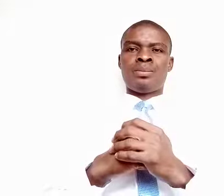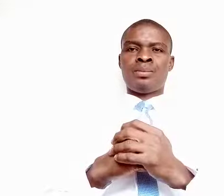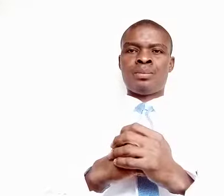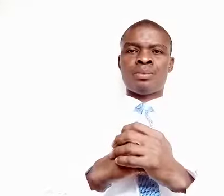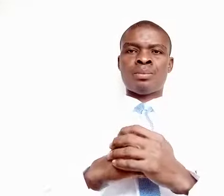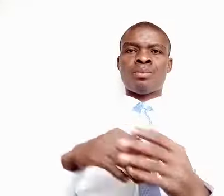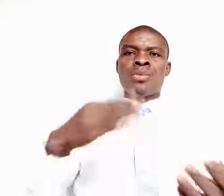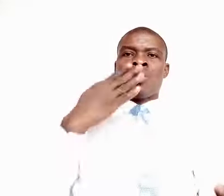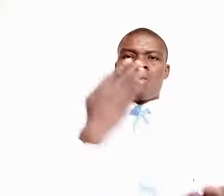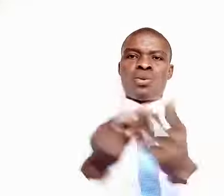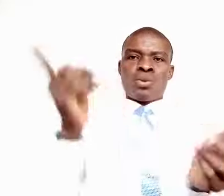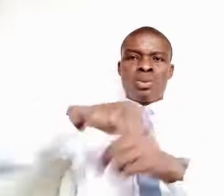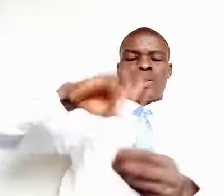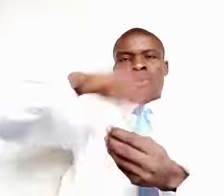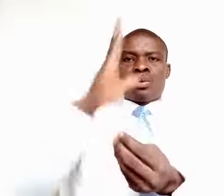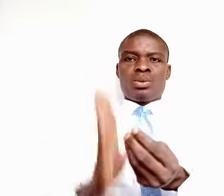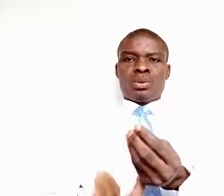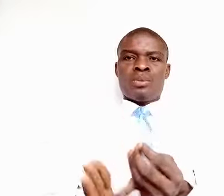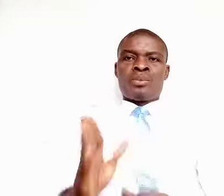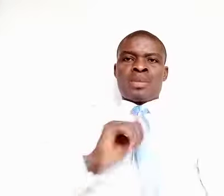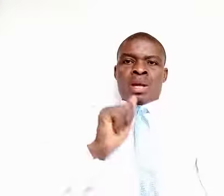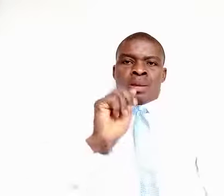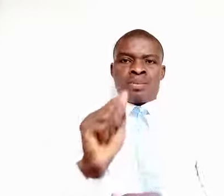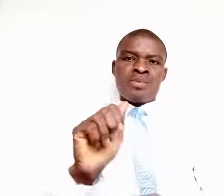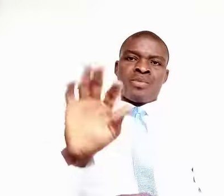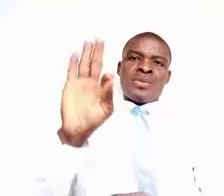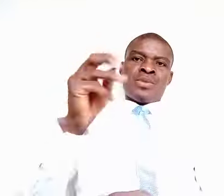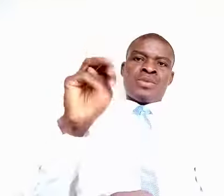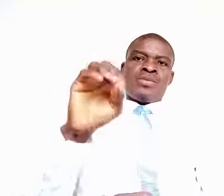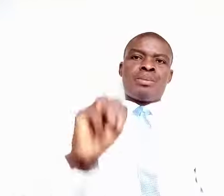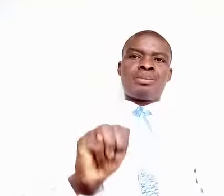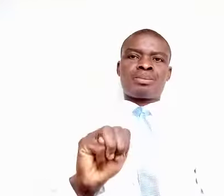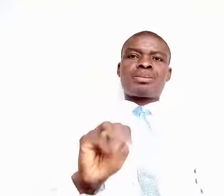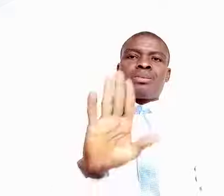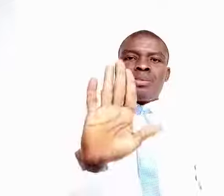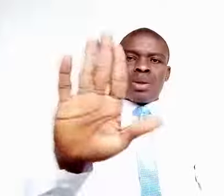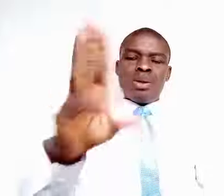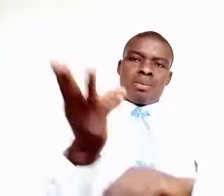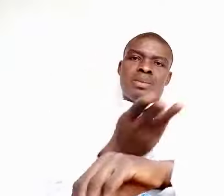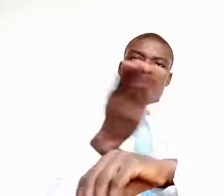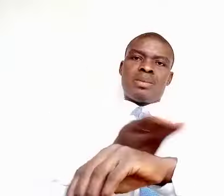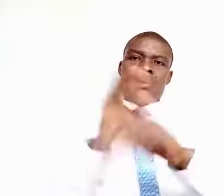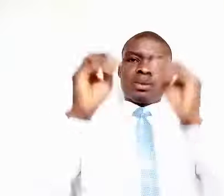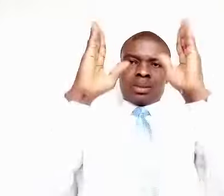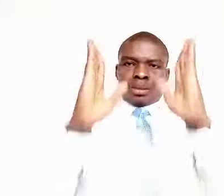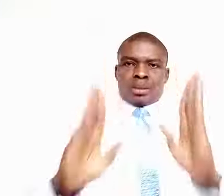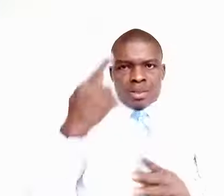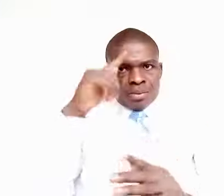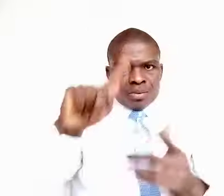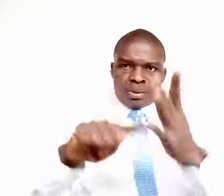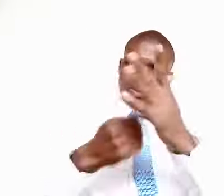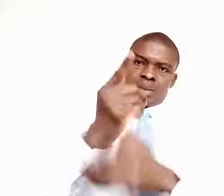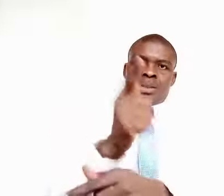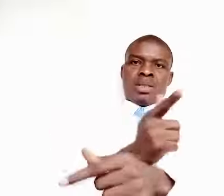Good day, students. I am Mr. Oyebamiji Femi, your mathematics teacher for this lesson. In the